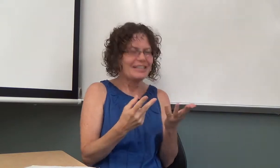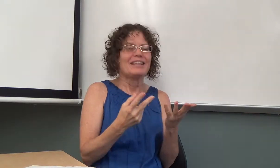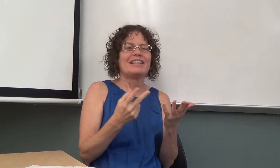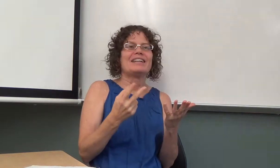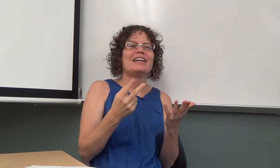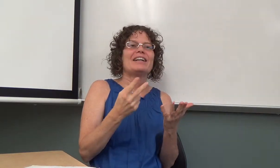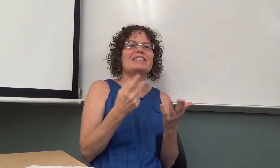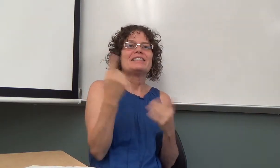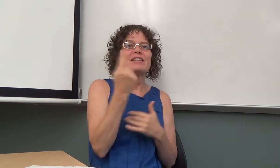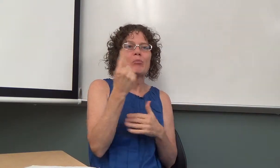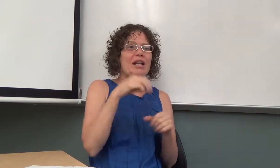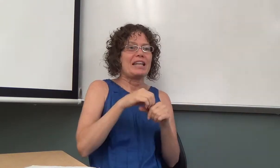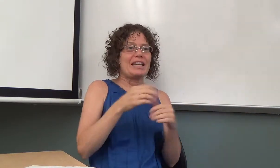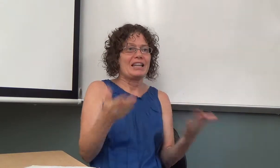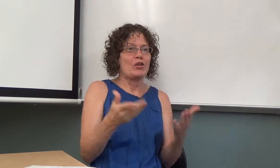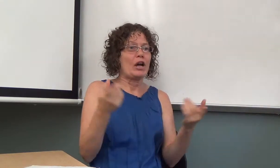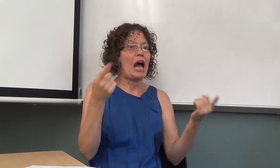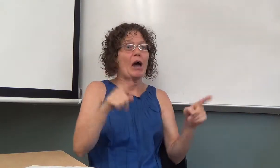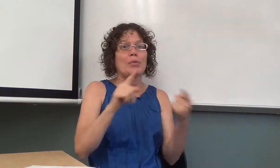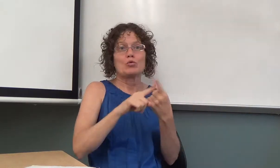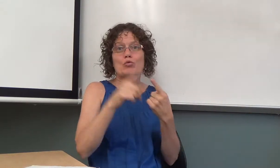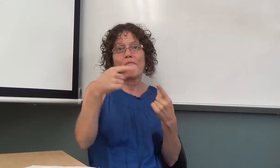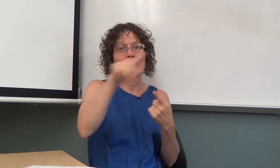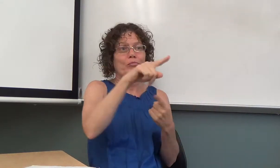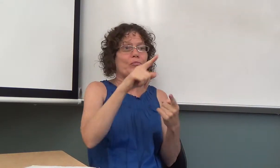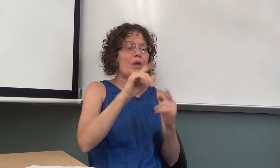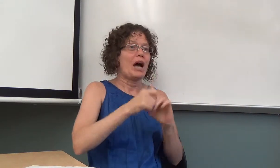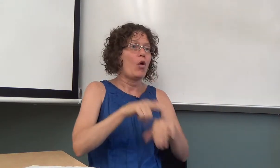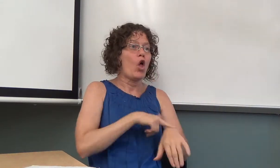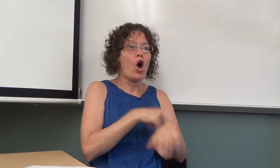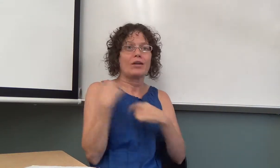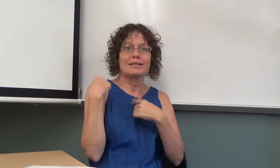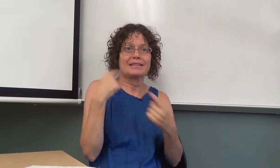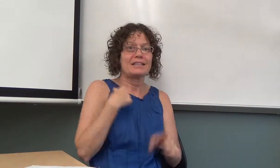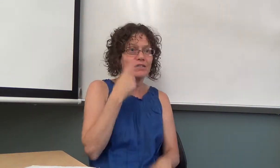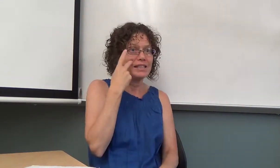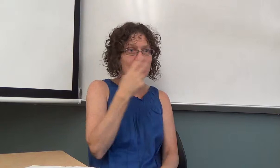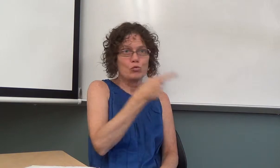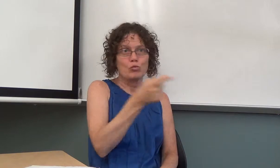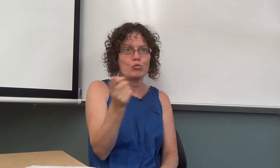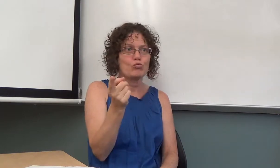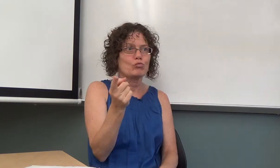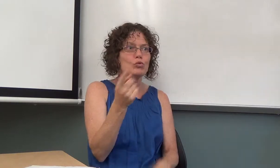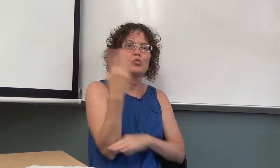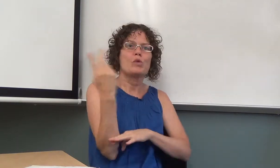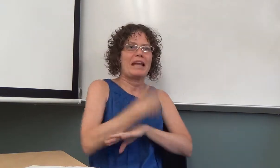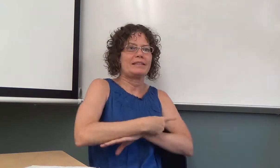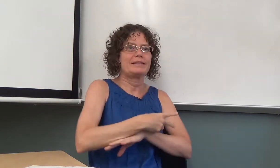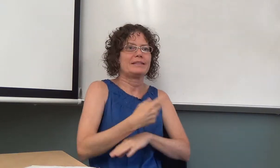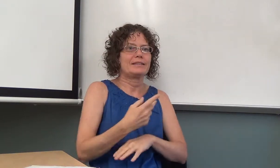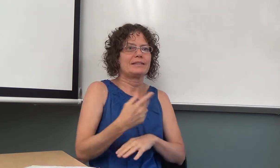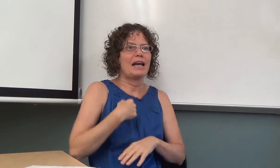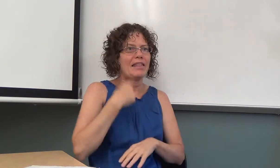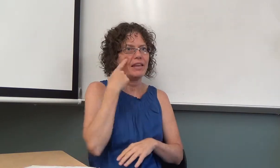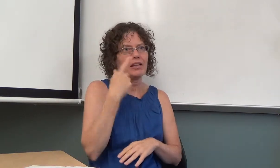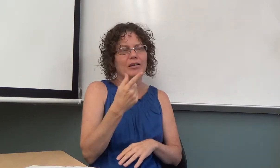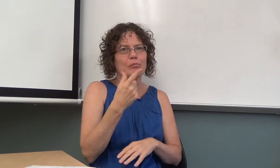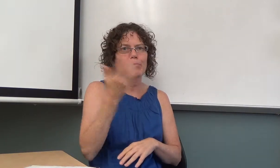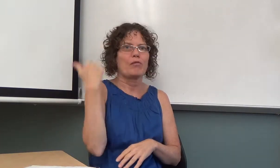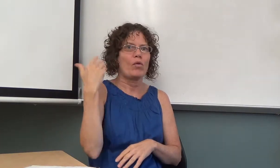in here had something happen to them. It's been, how long since I've seen you? 2 days. But I'll bet before that it had been, what, 5 days? 4